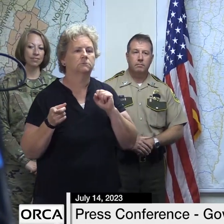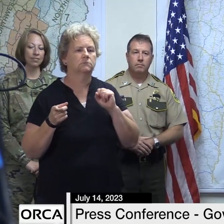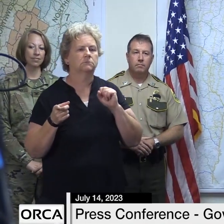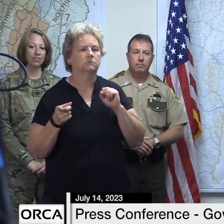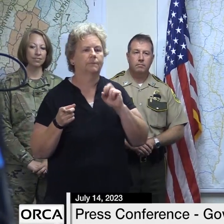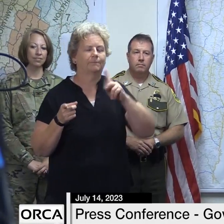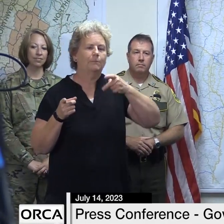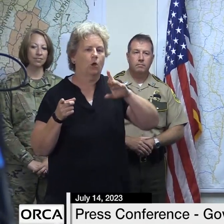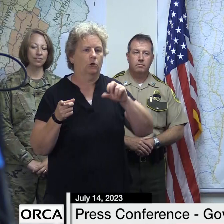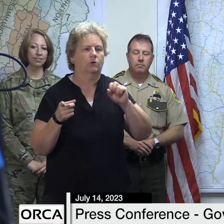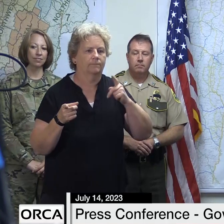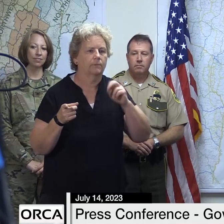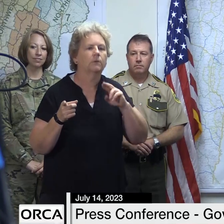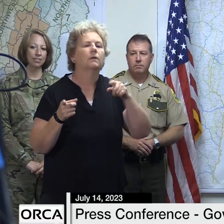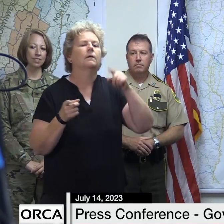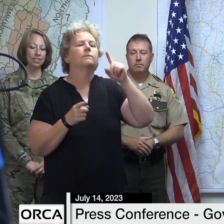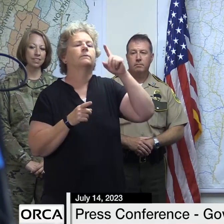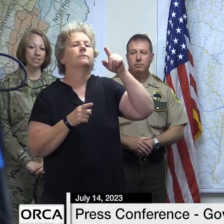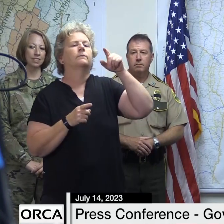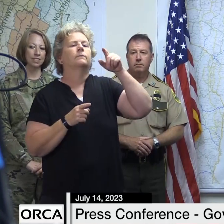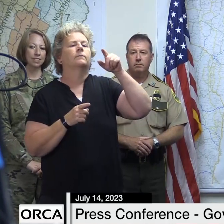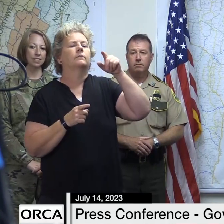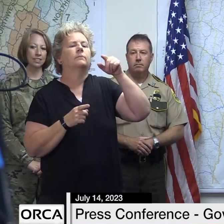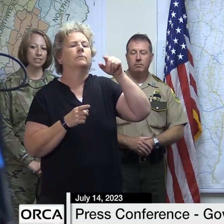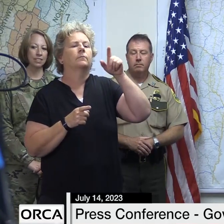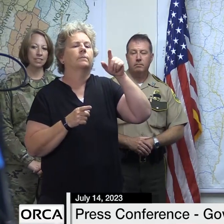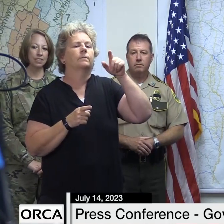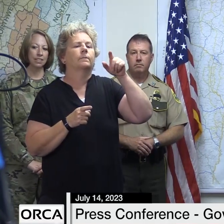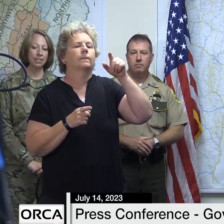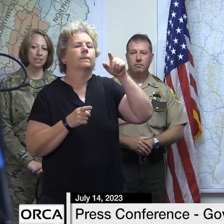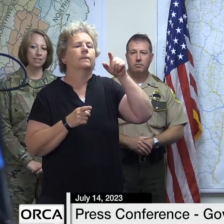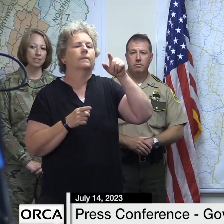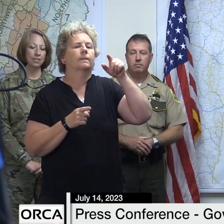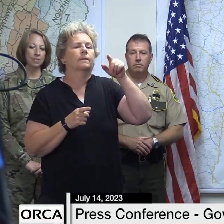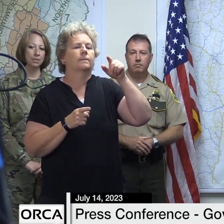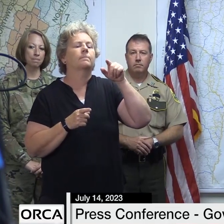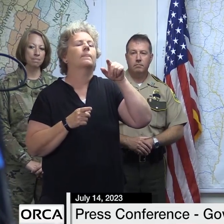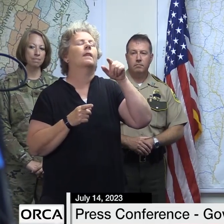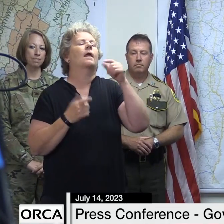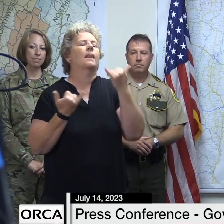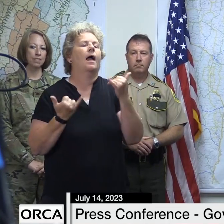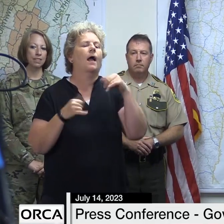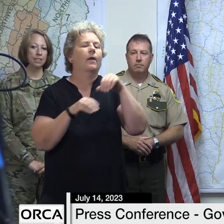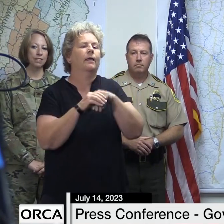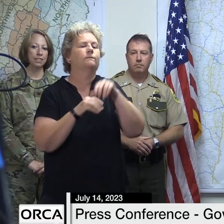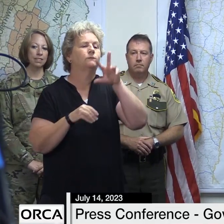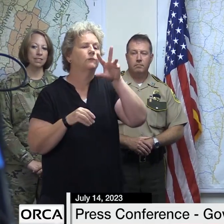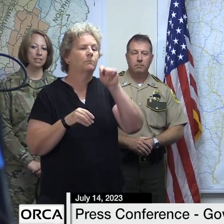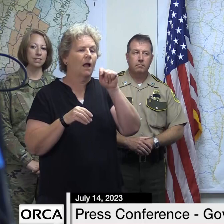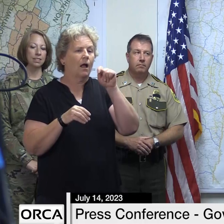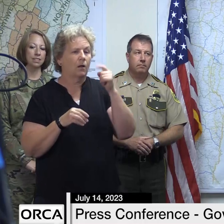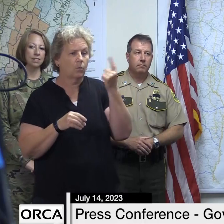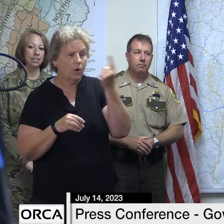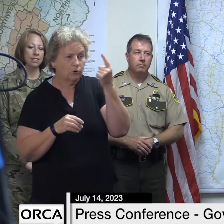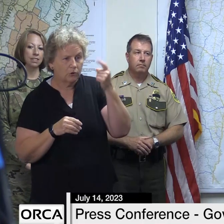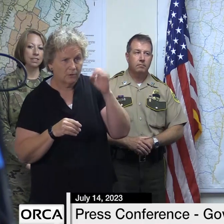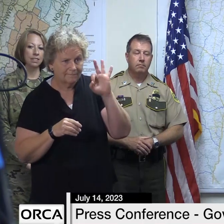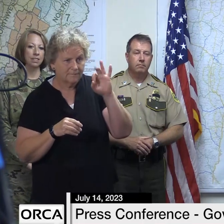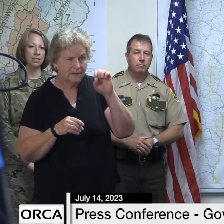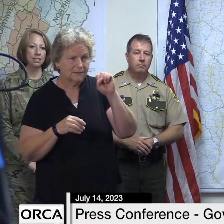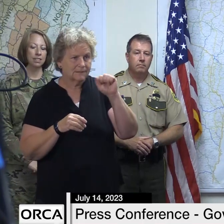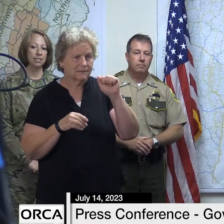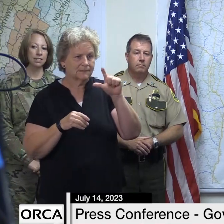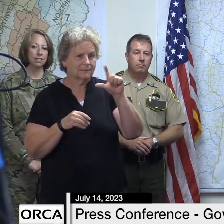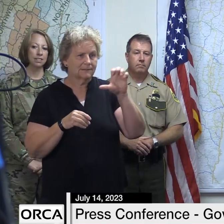considering delaying their collection of sales tax by the end of the month, so that was money they could use to help with